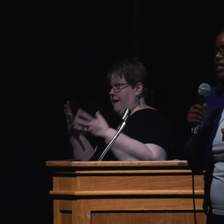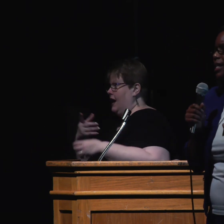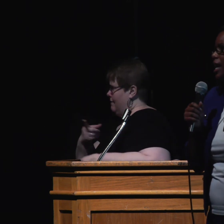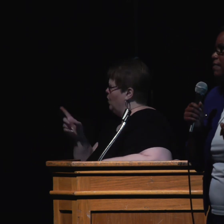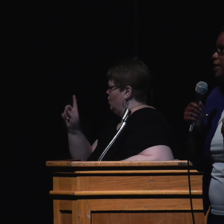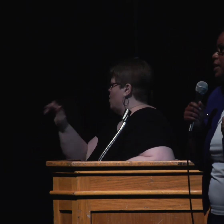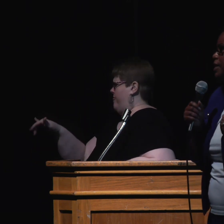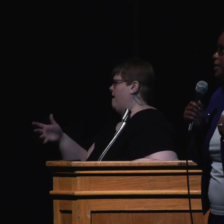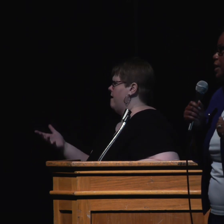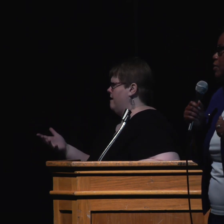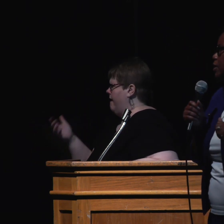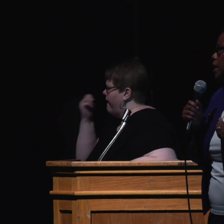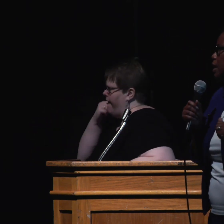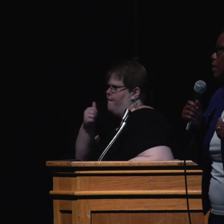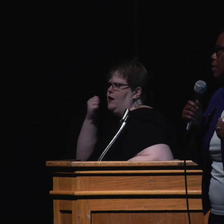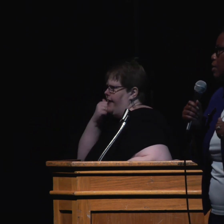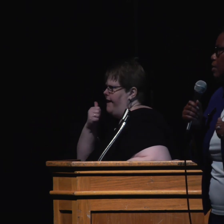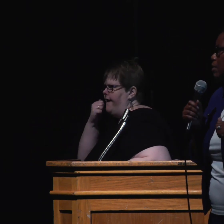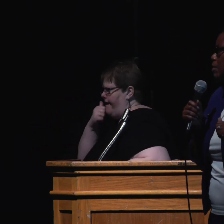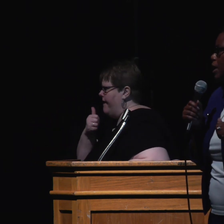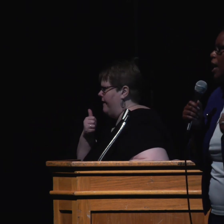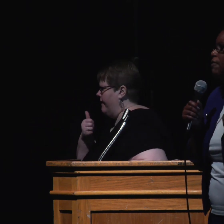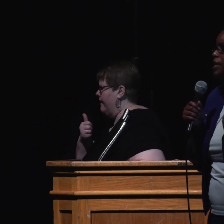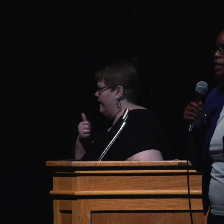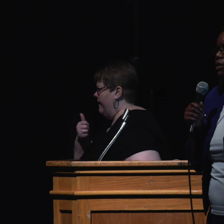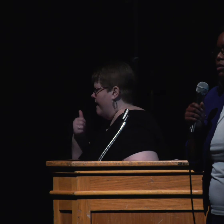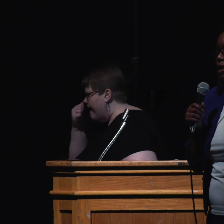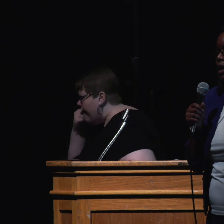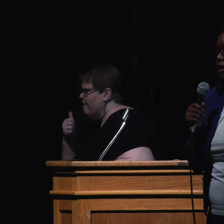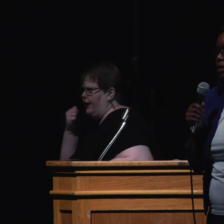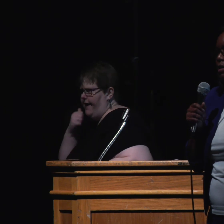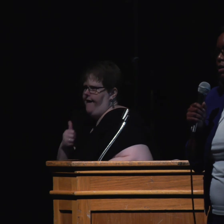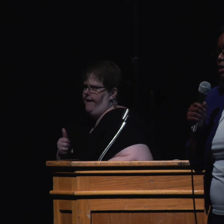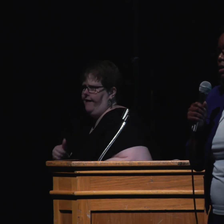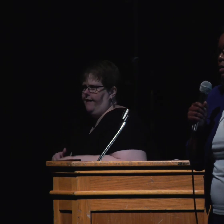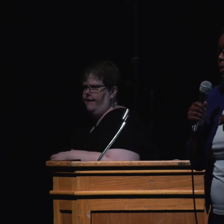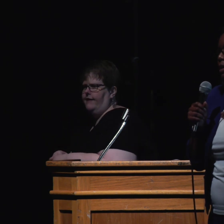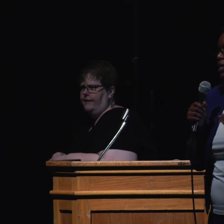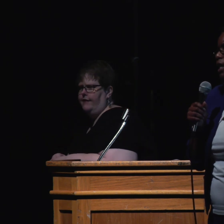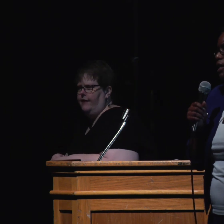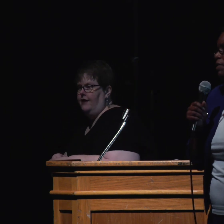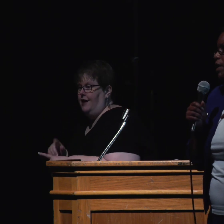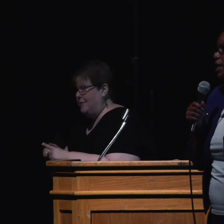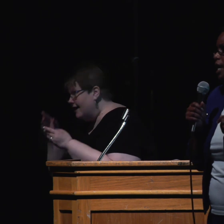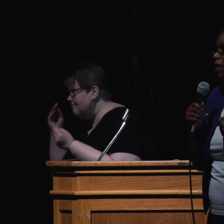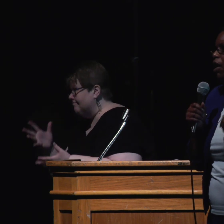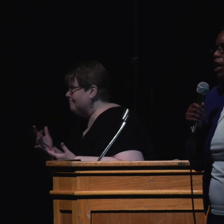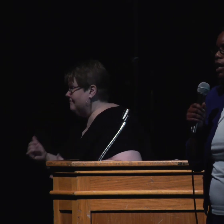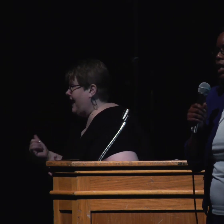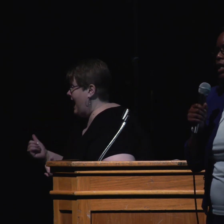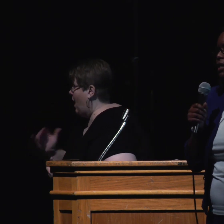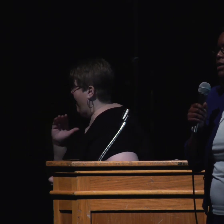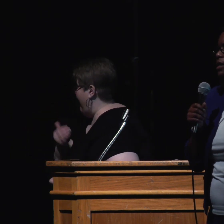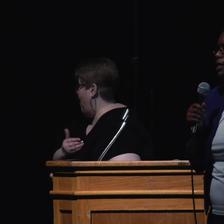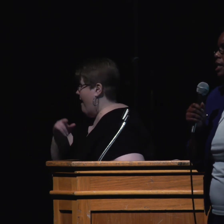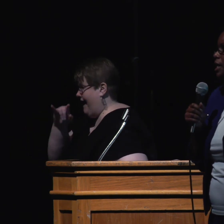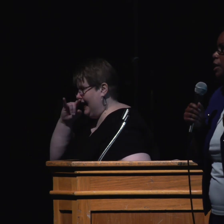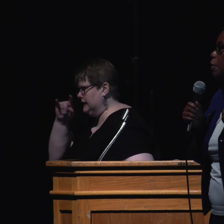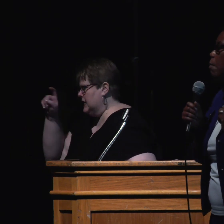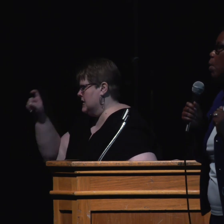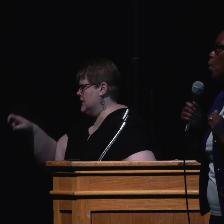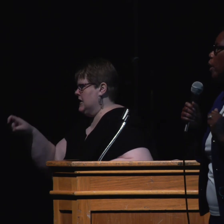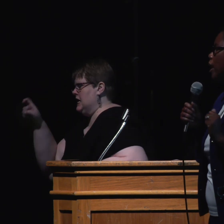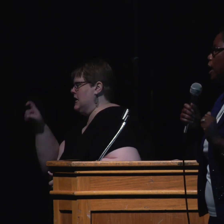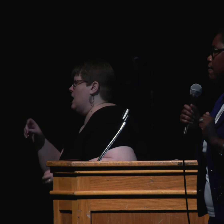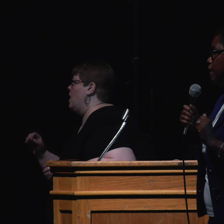do this every single day. Every single day. But I'm telling you right now, our kids